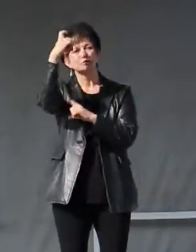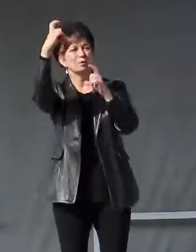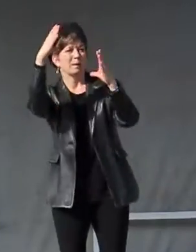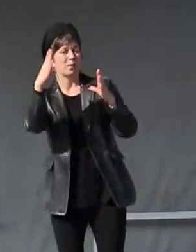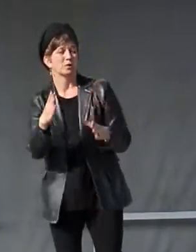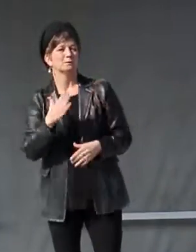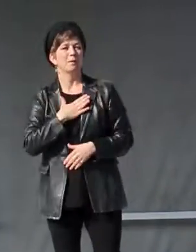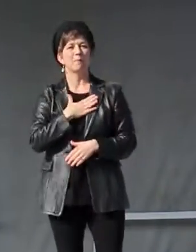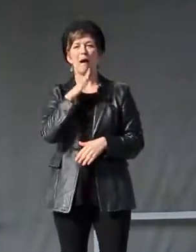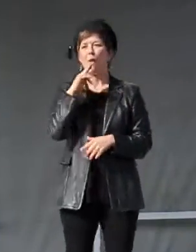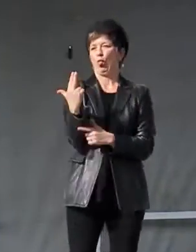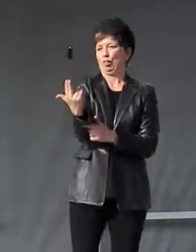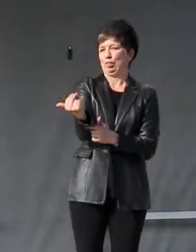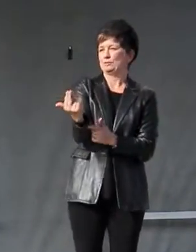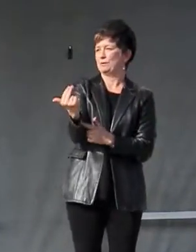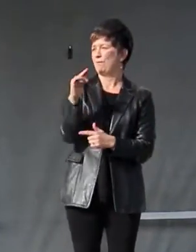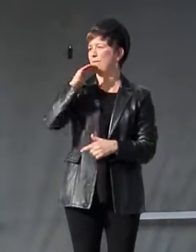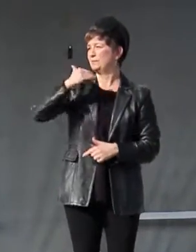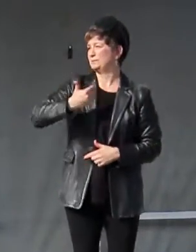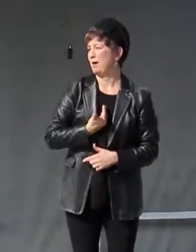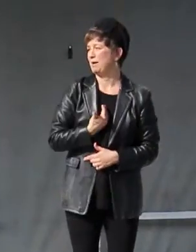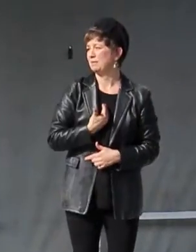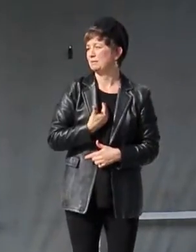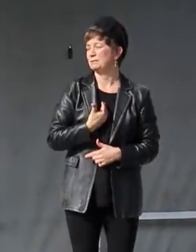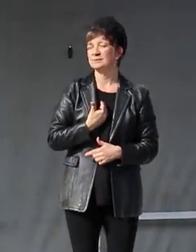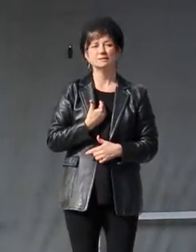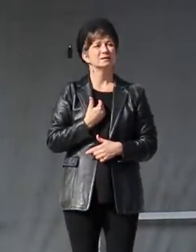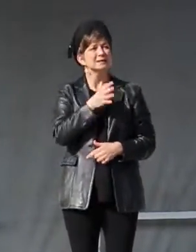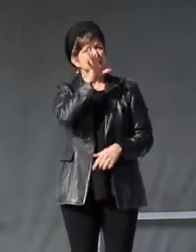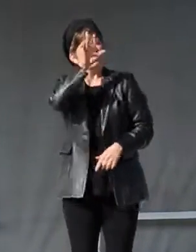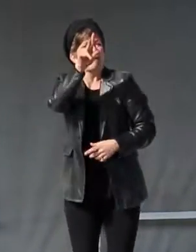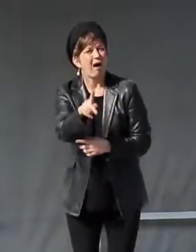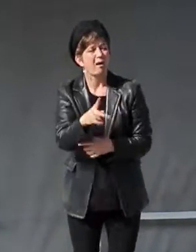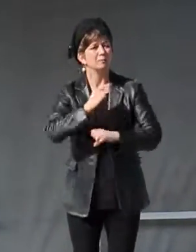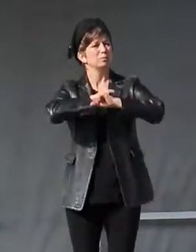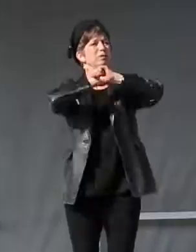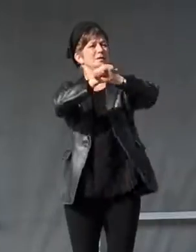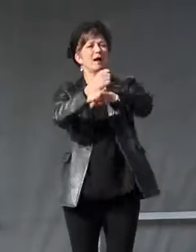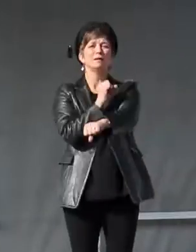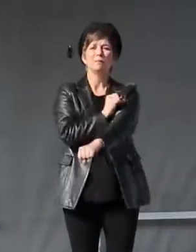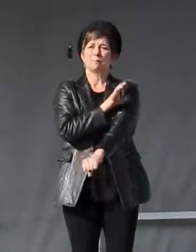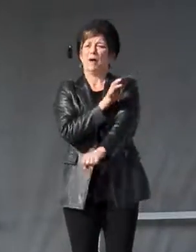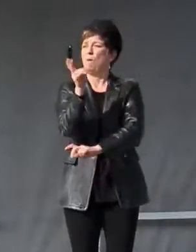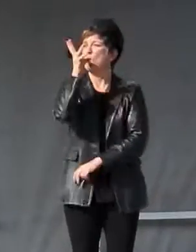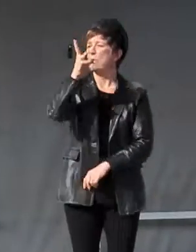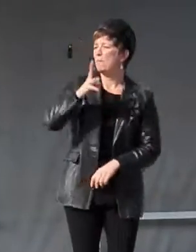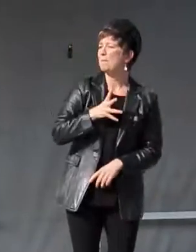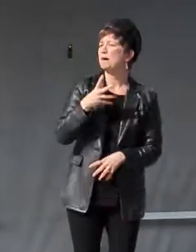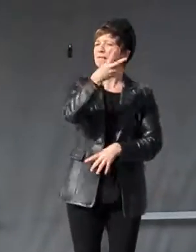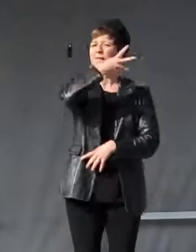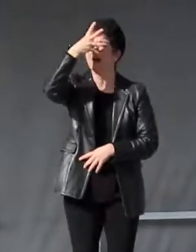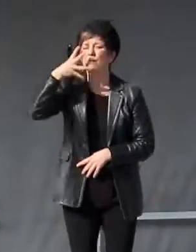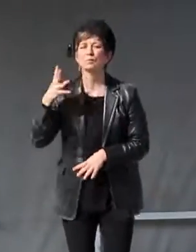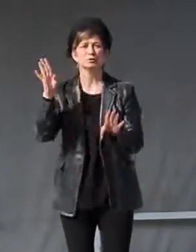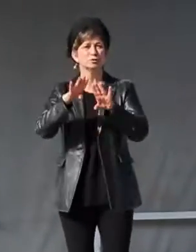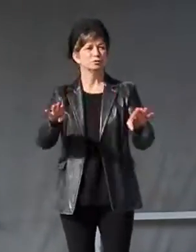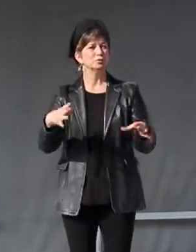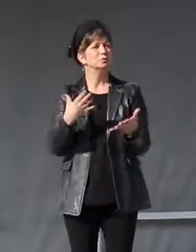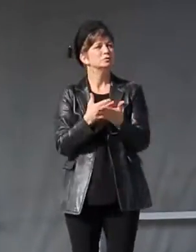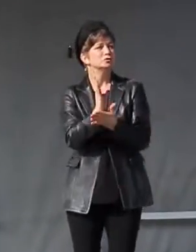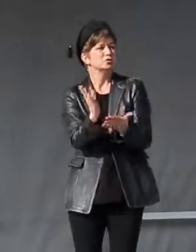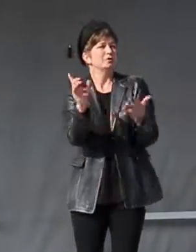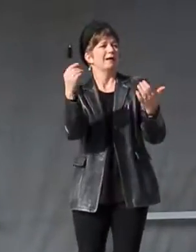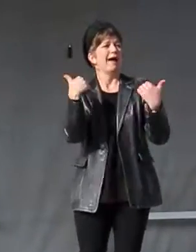to my own 13-year-old daughter. Don't be shy to use your voice to protect and empower women, immigrants, and children who deserve health